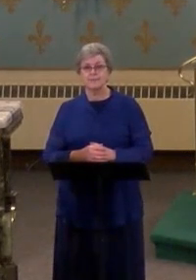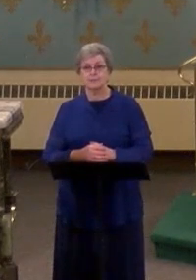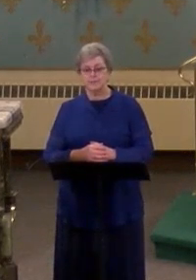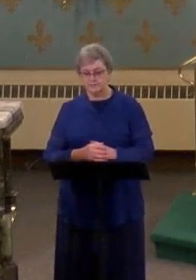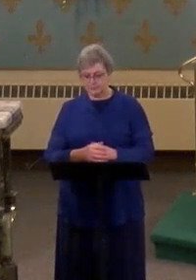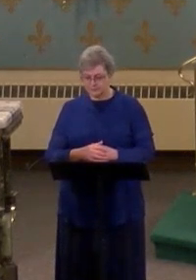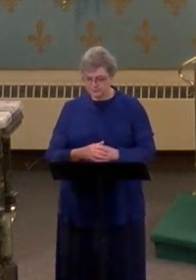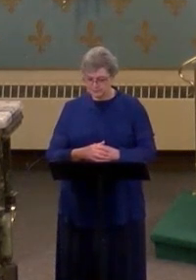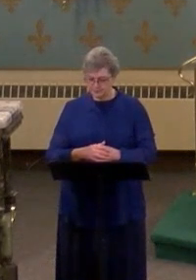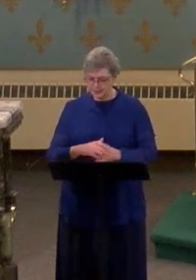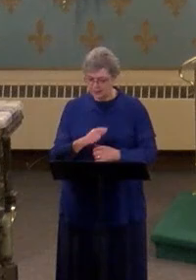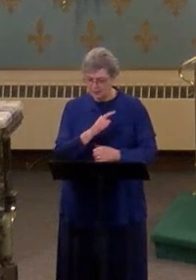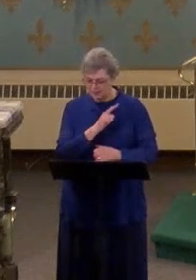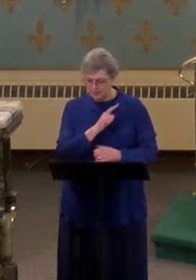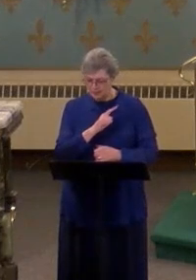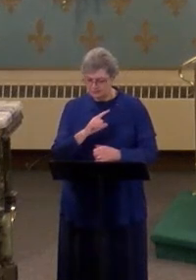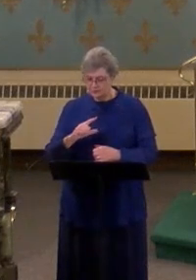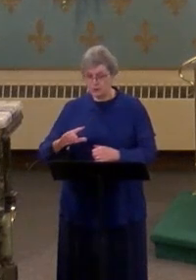The